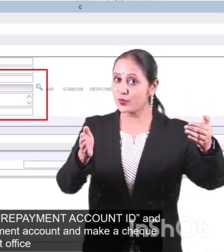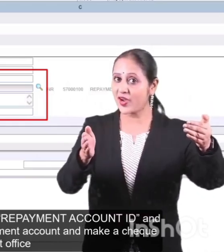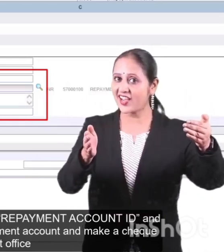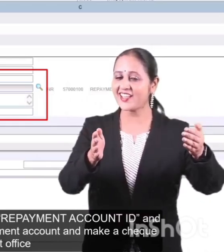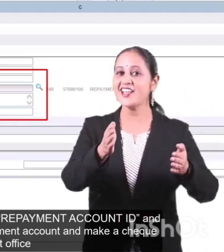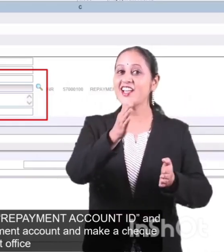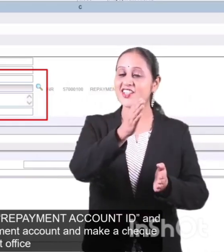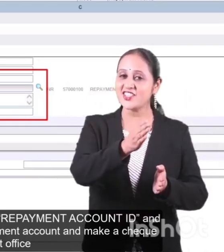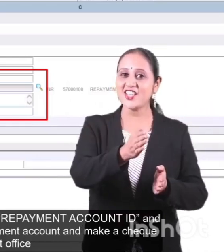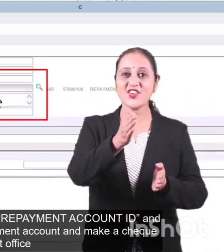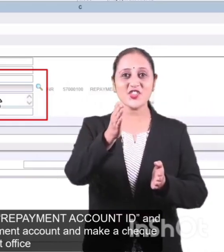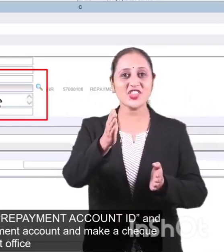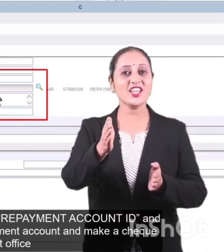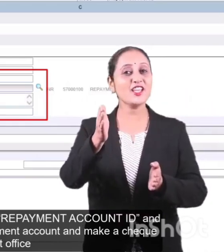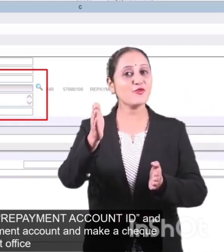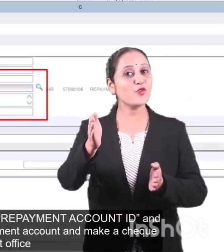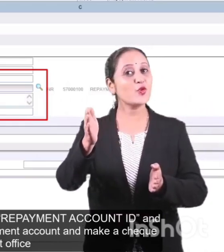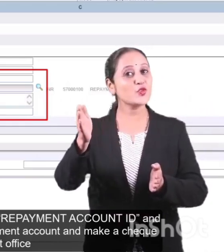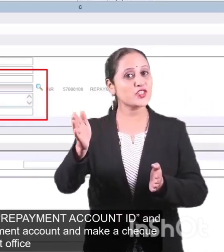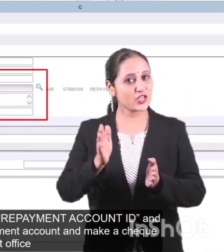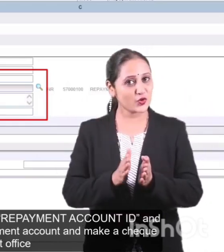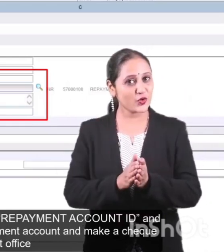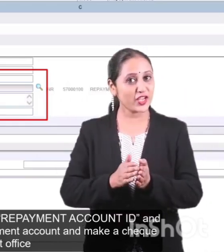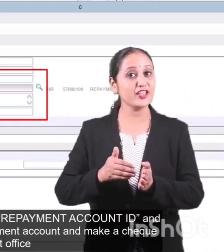sole ID followed by